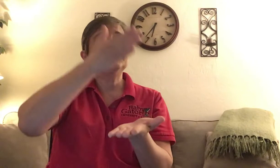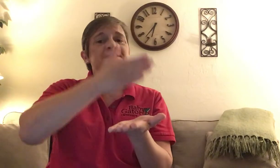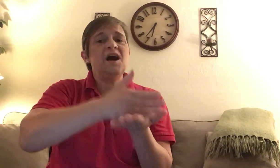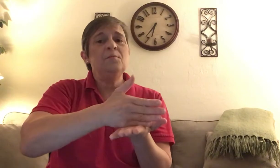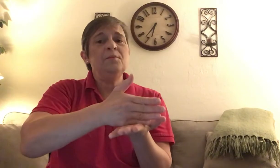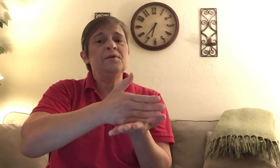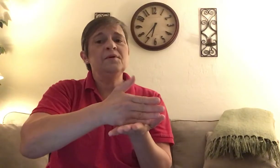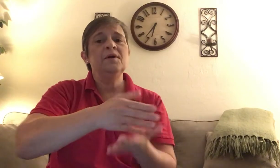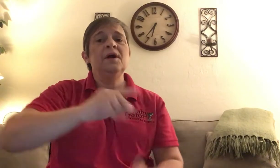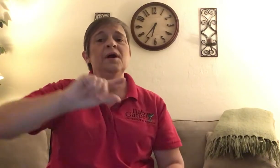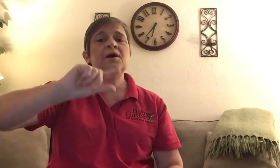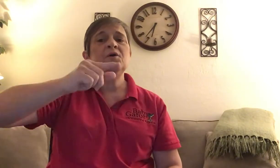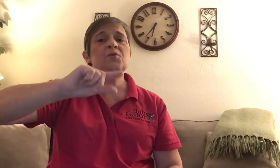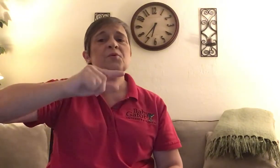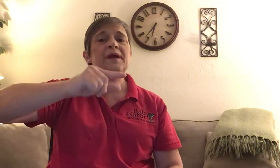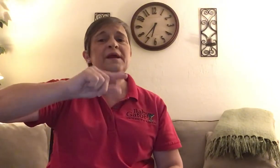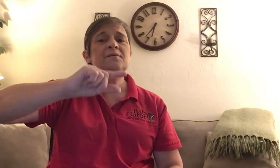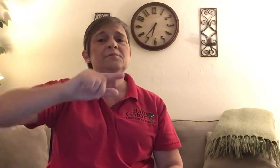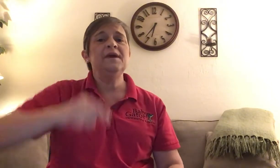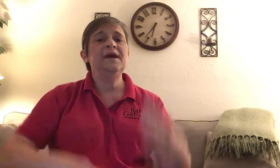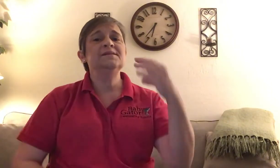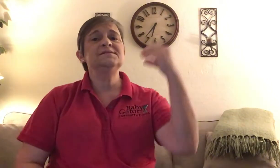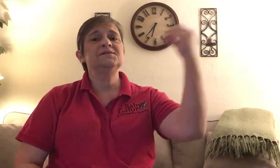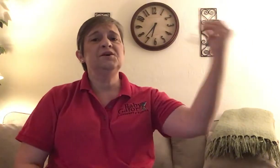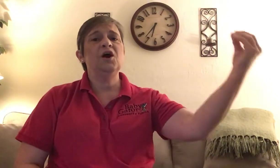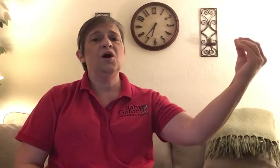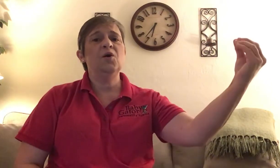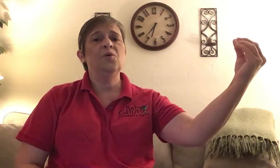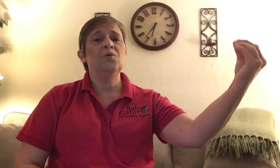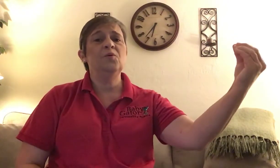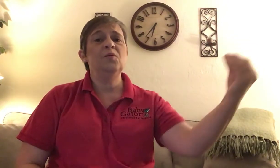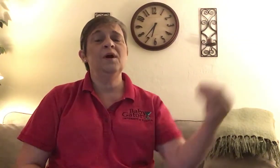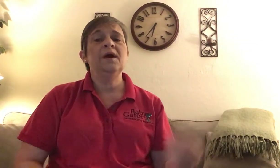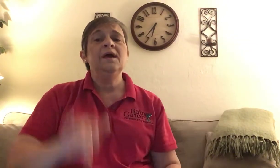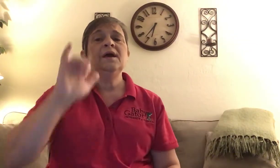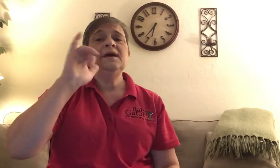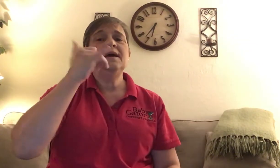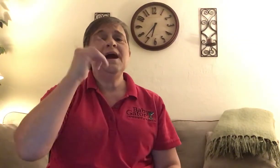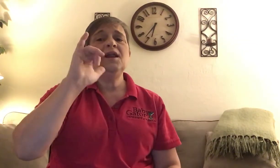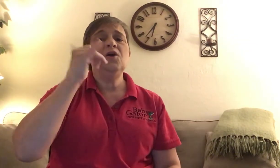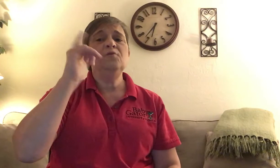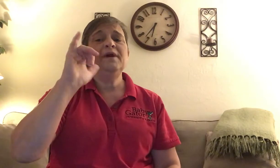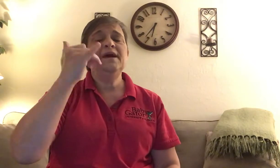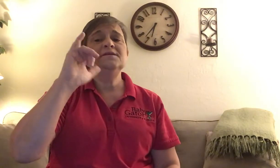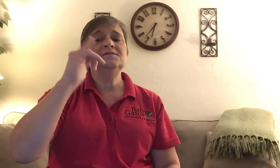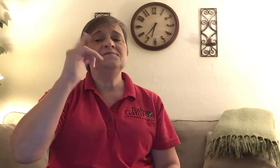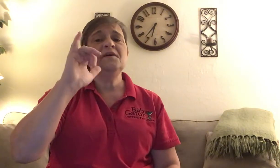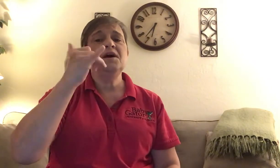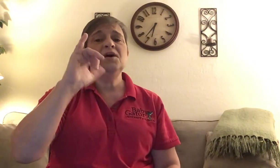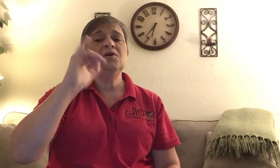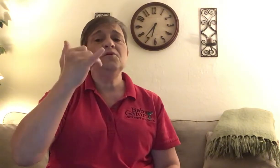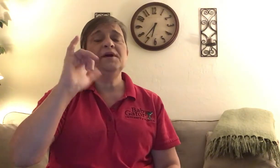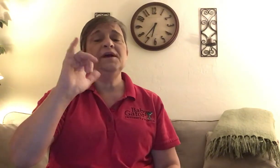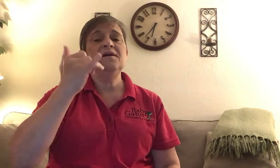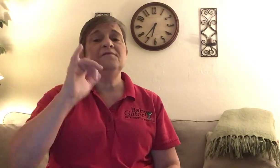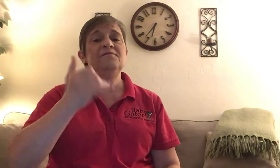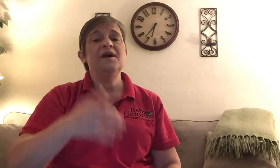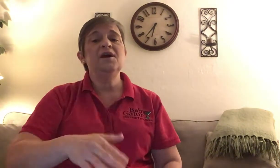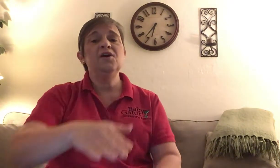stop, green means go, yellow means very,